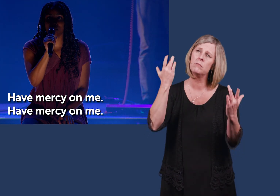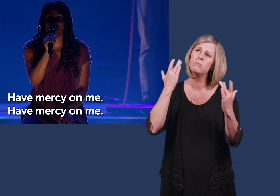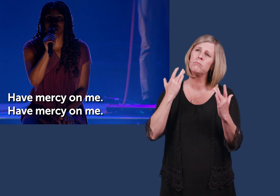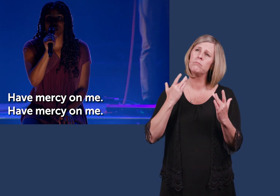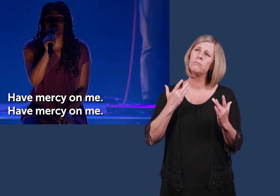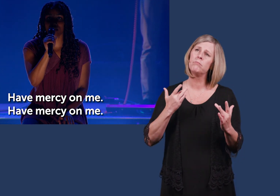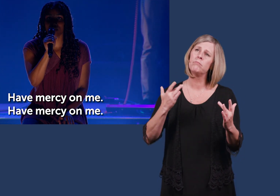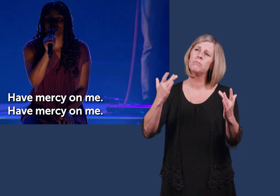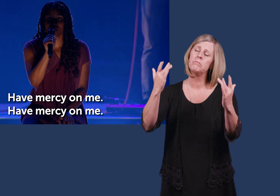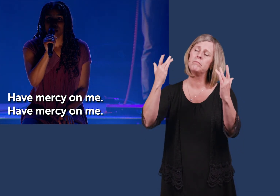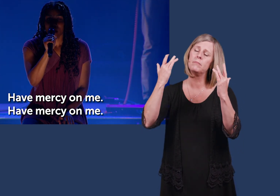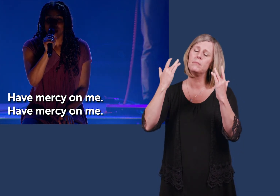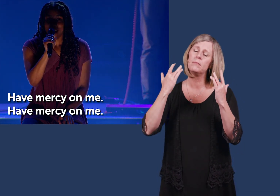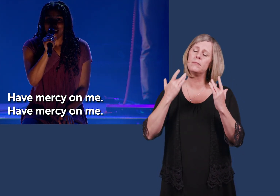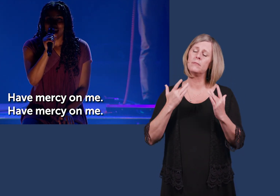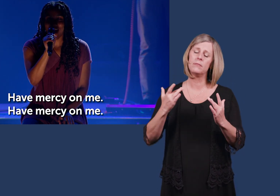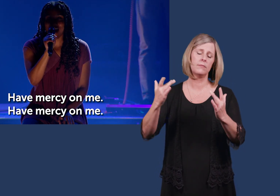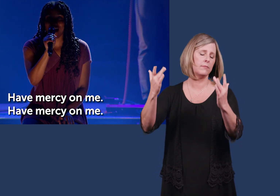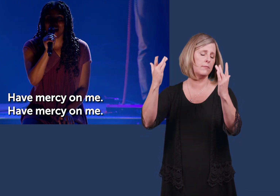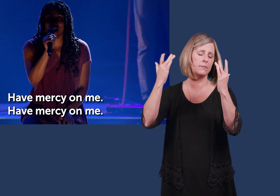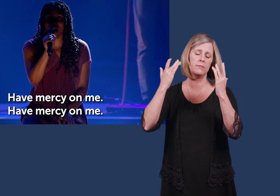on me.